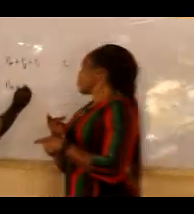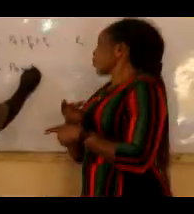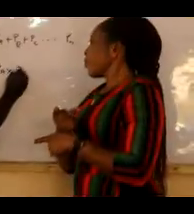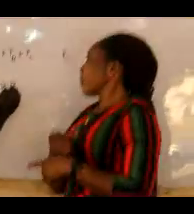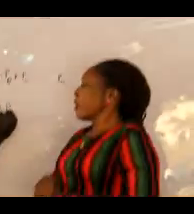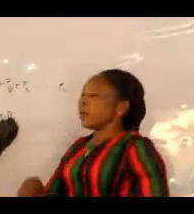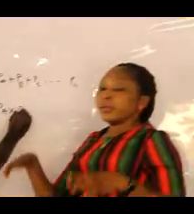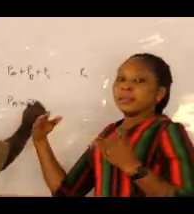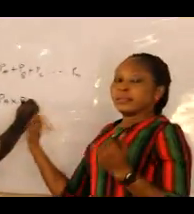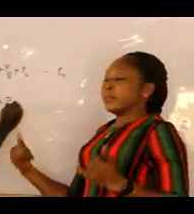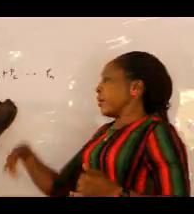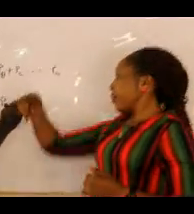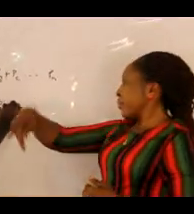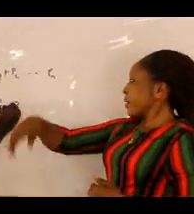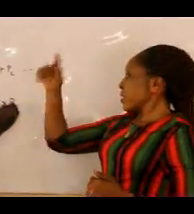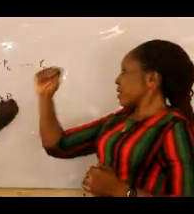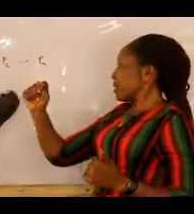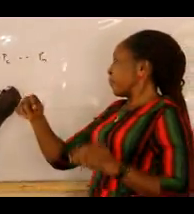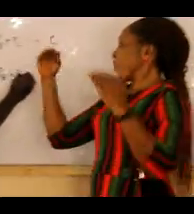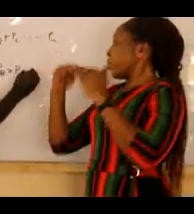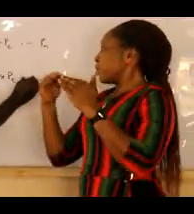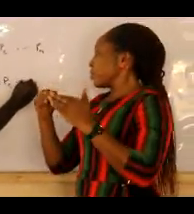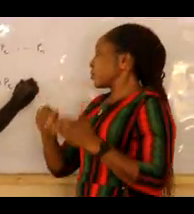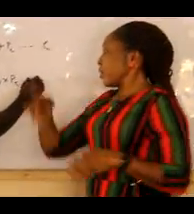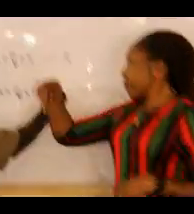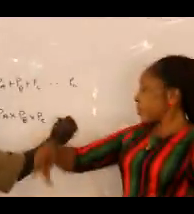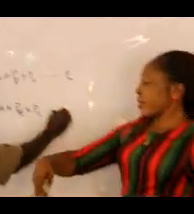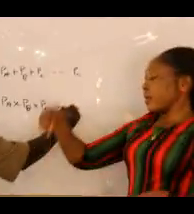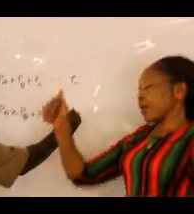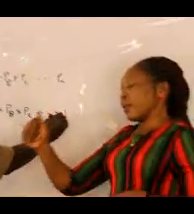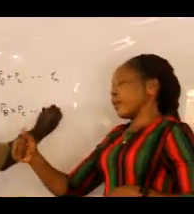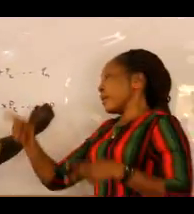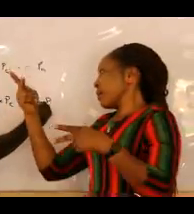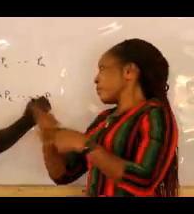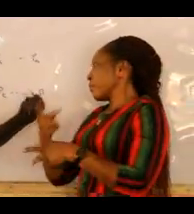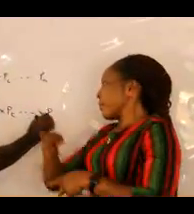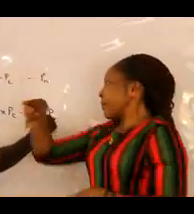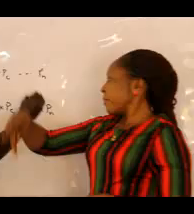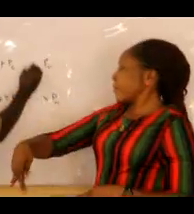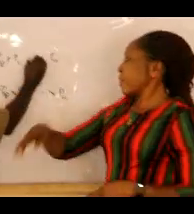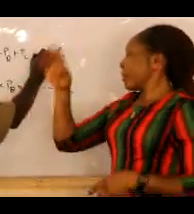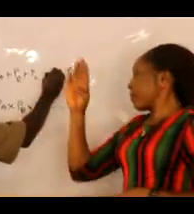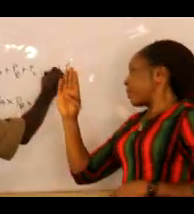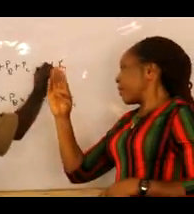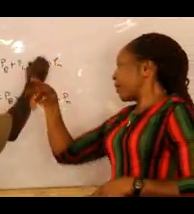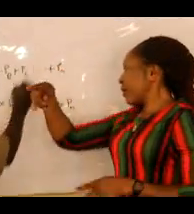PB multiplied by PC up to multiplied by Pn.